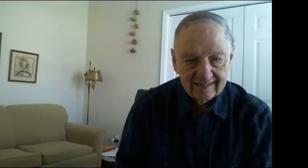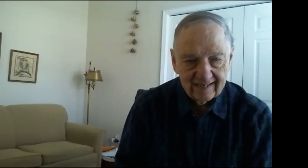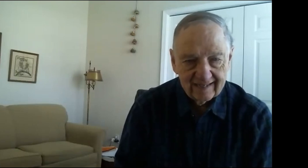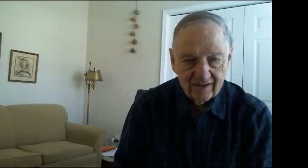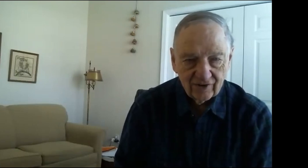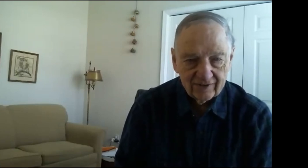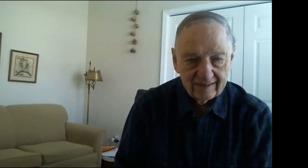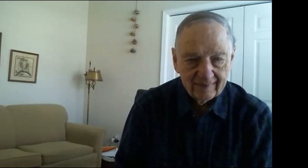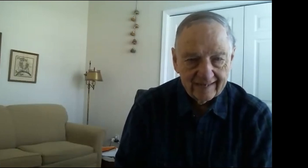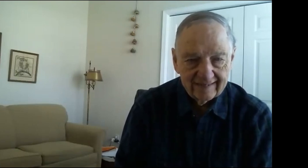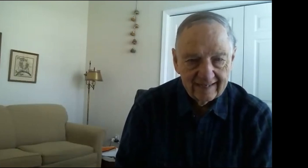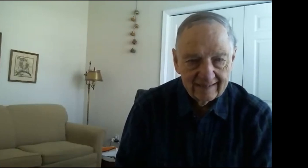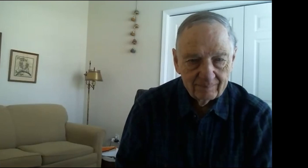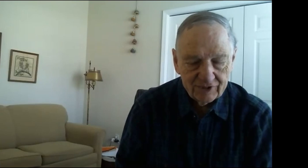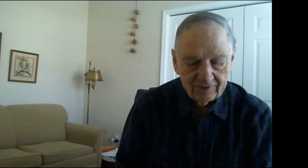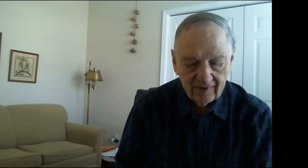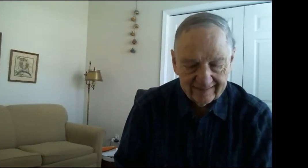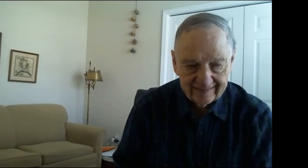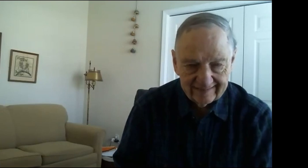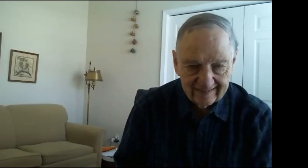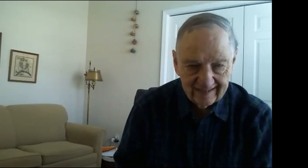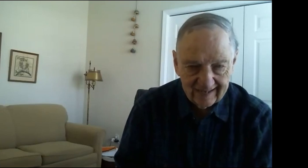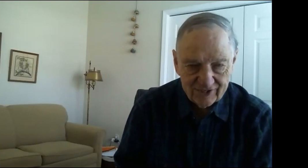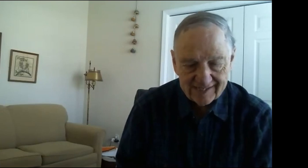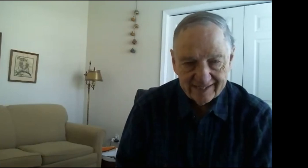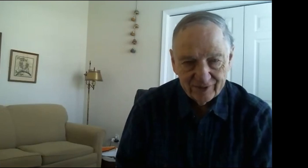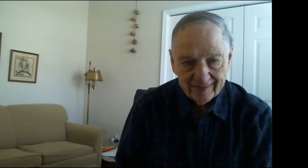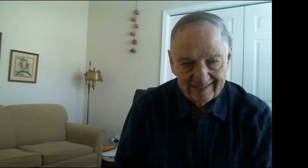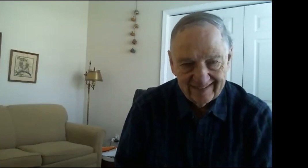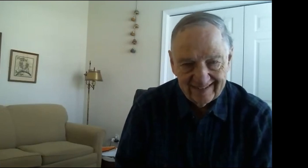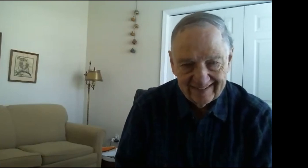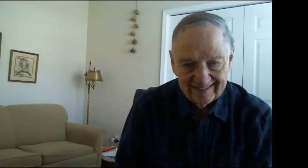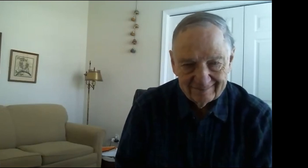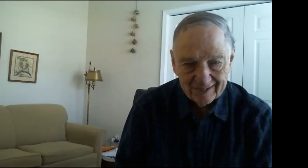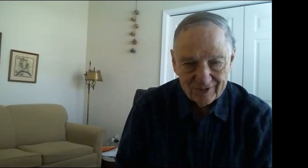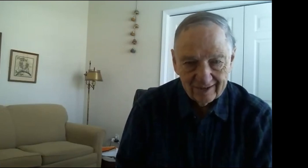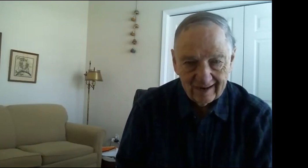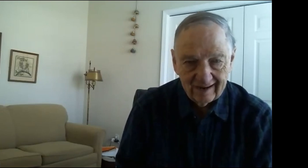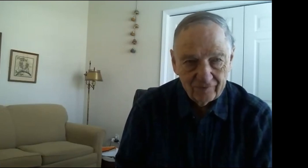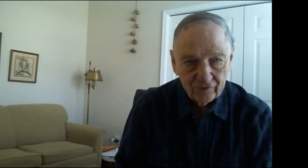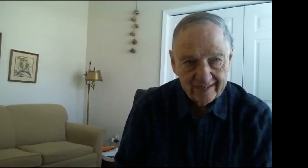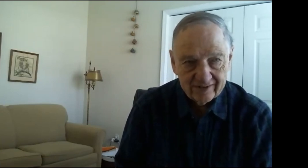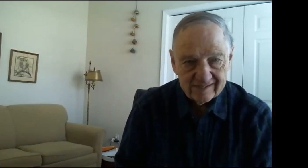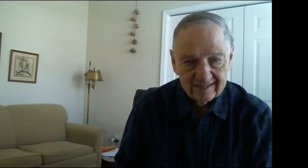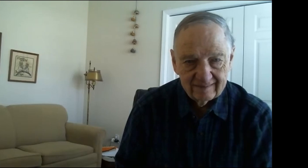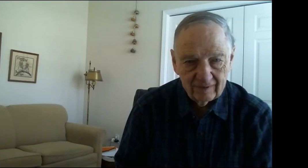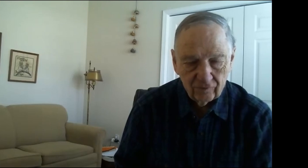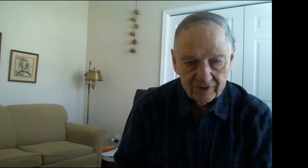cochlear implant, but she finally adjusted to it. But it took Mhm. her a few years before